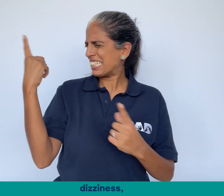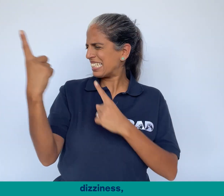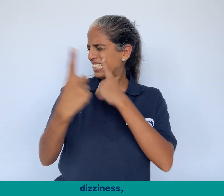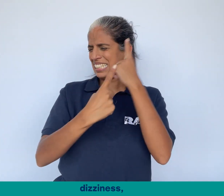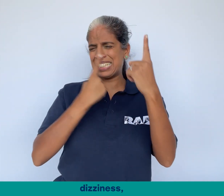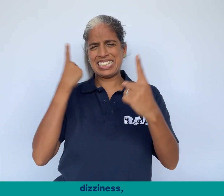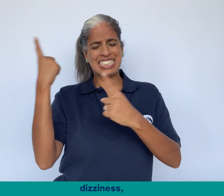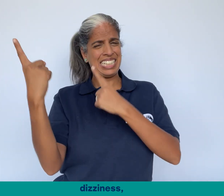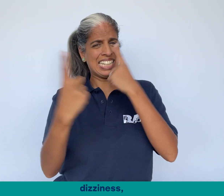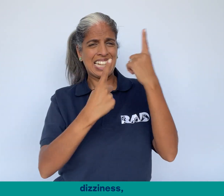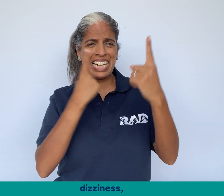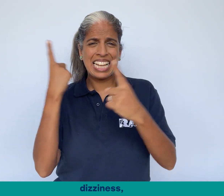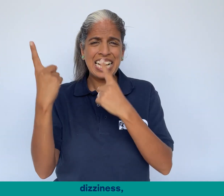dizziness,